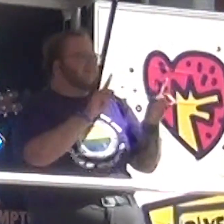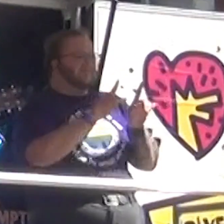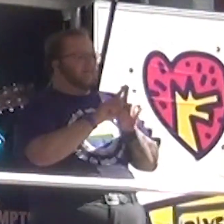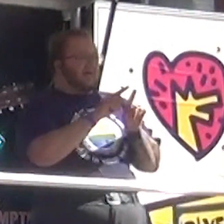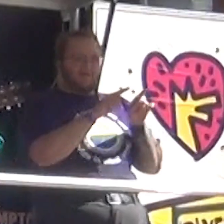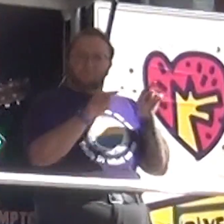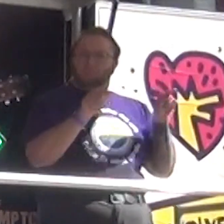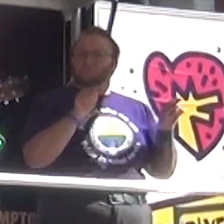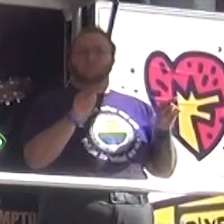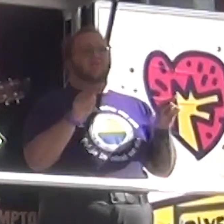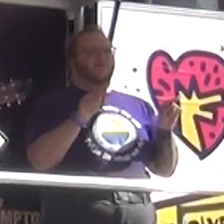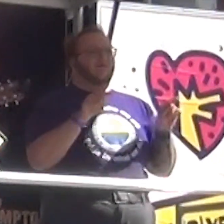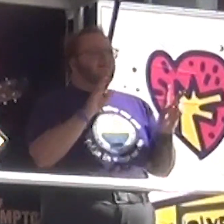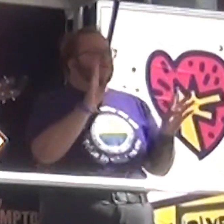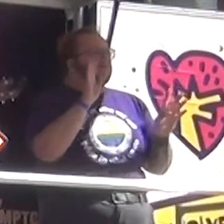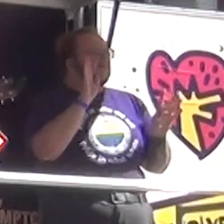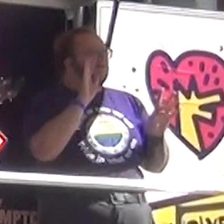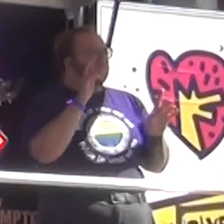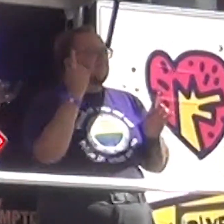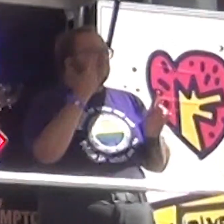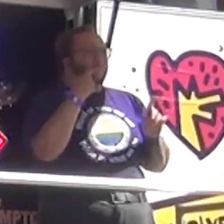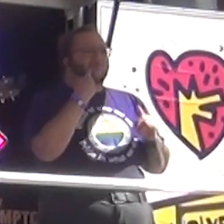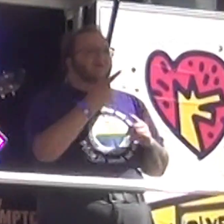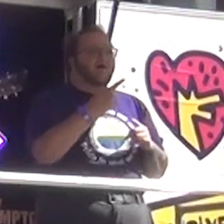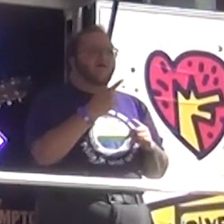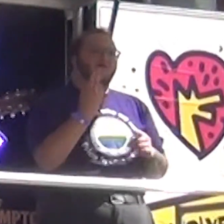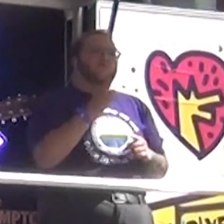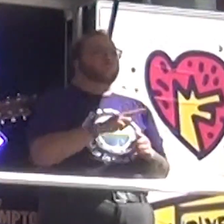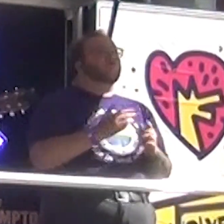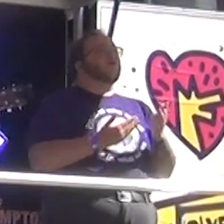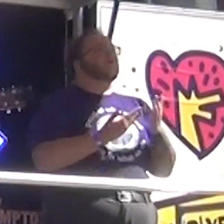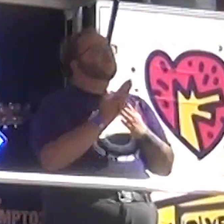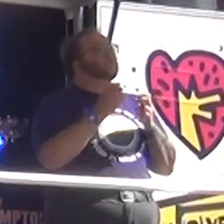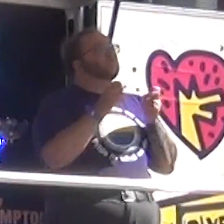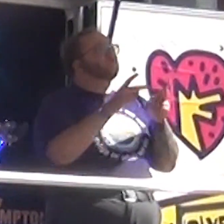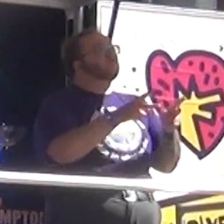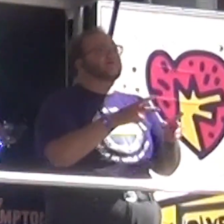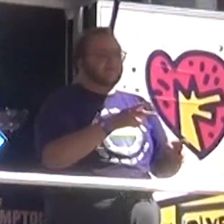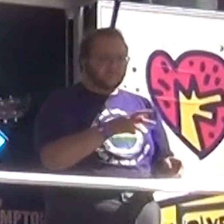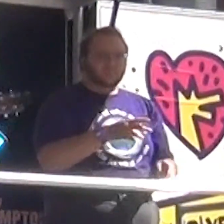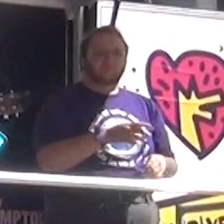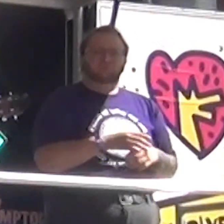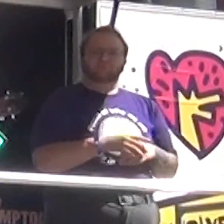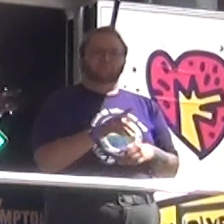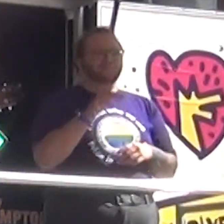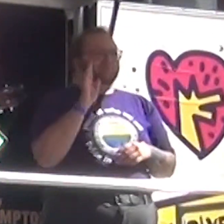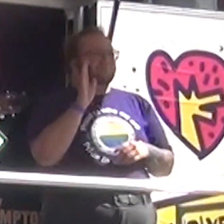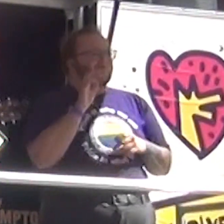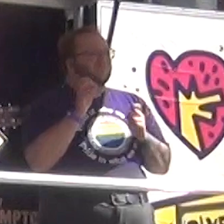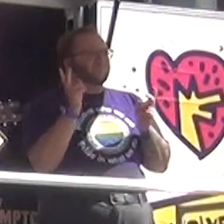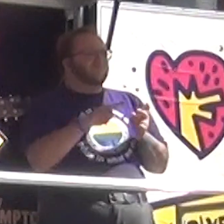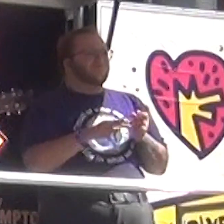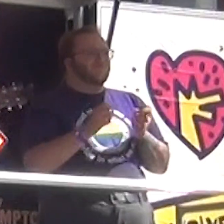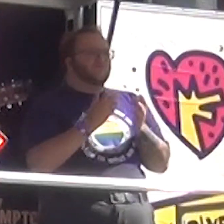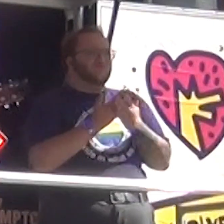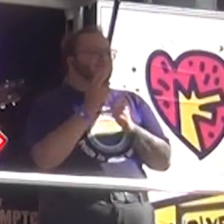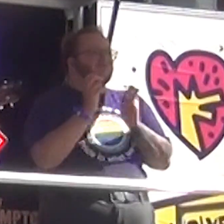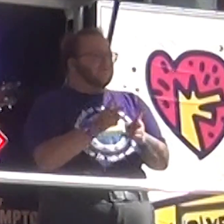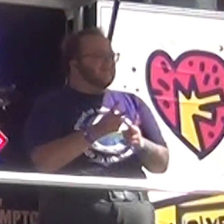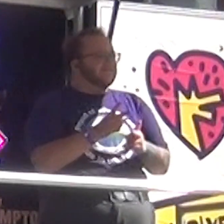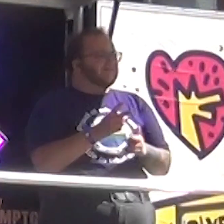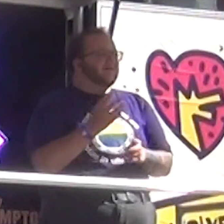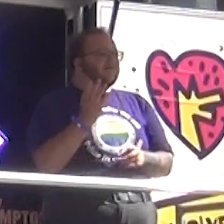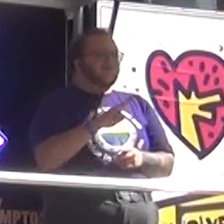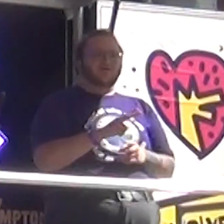I hear someone cry. Return to New Street. Return to New Street. Return to New